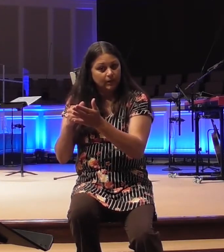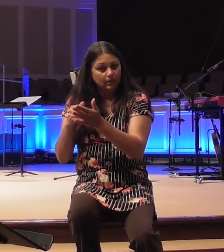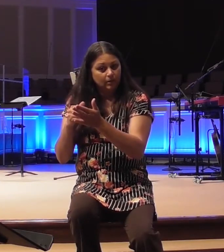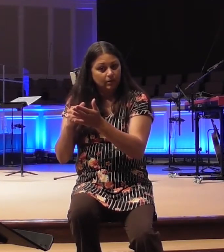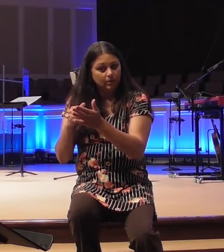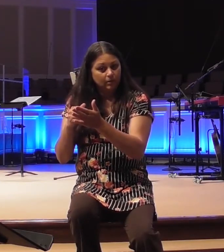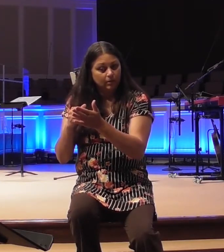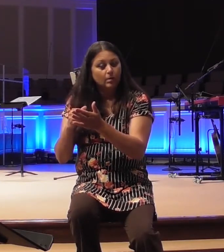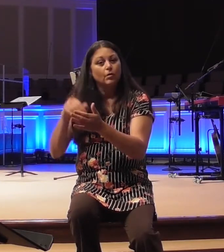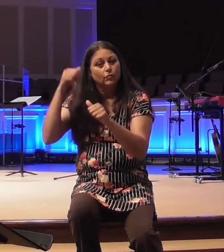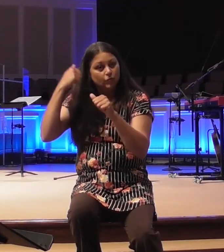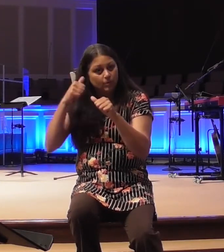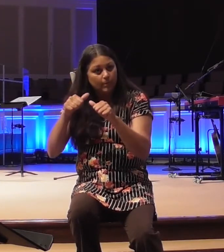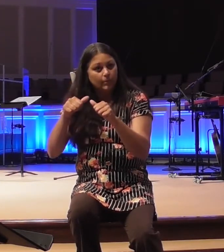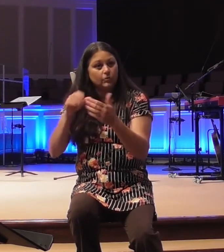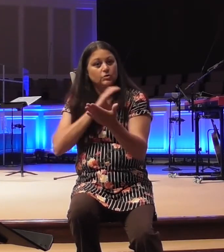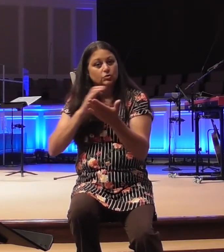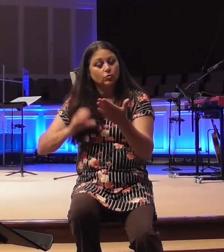Christ for us.